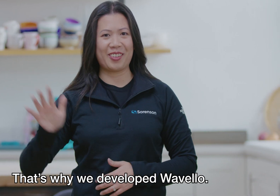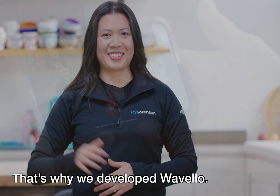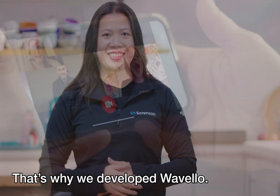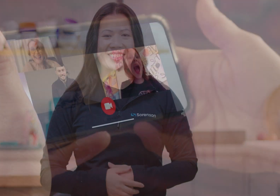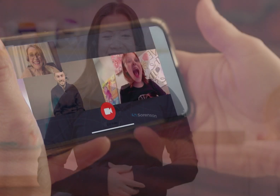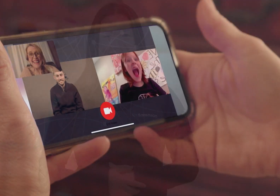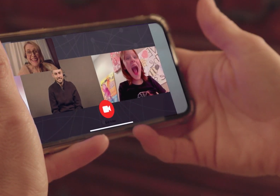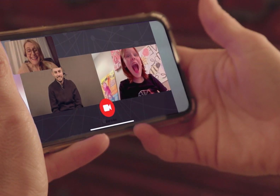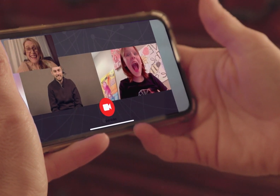Wavelo.